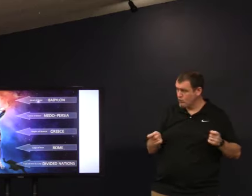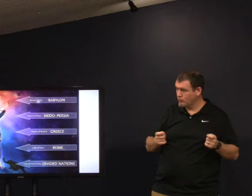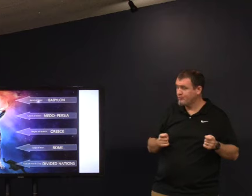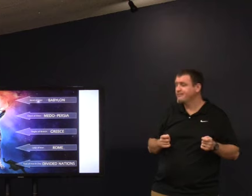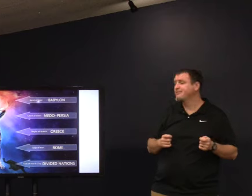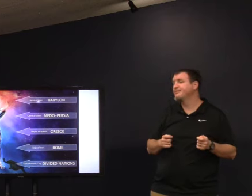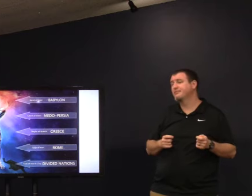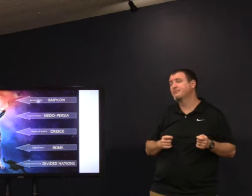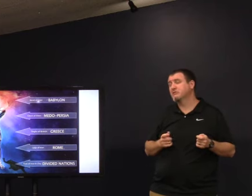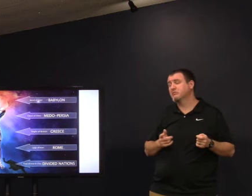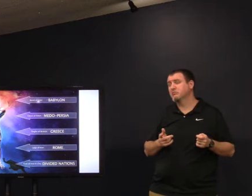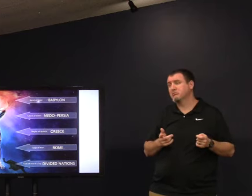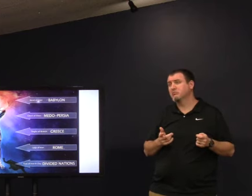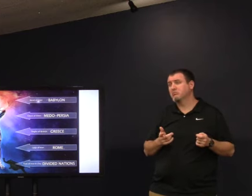For a while, Israel,